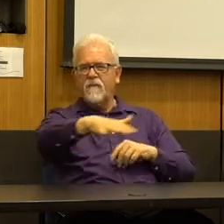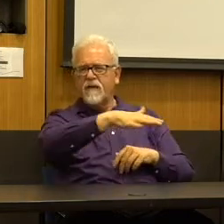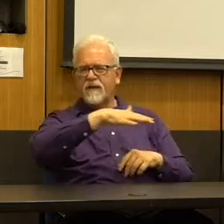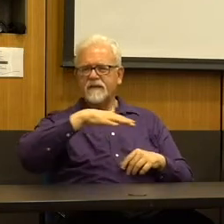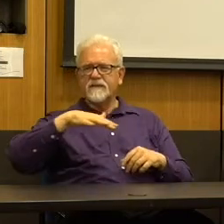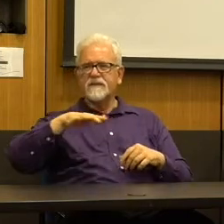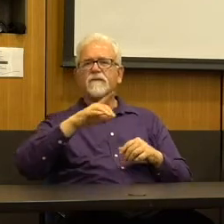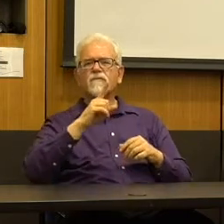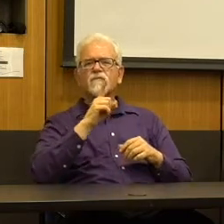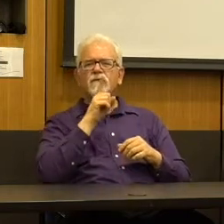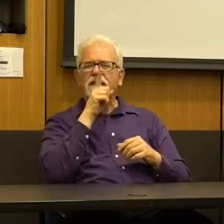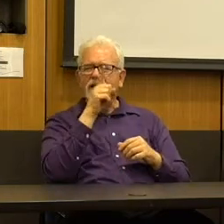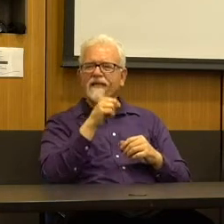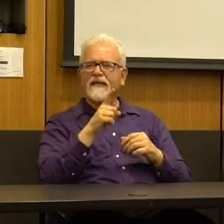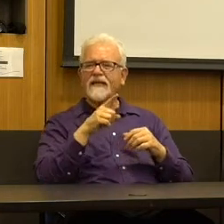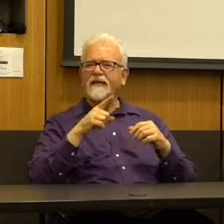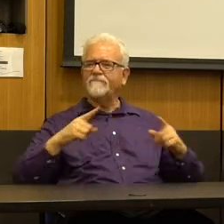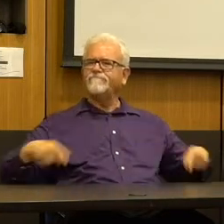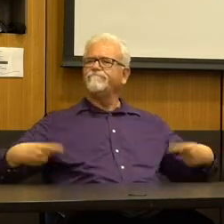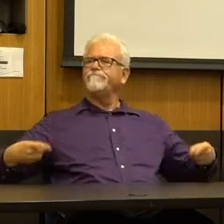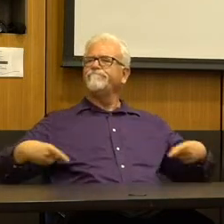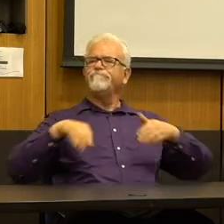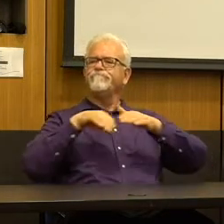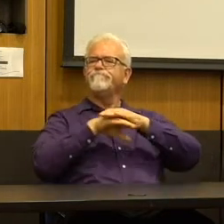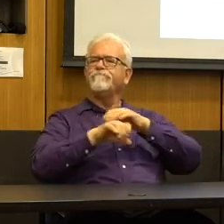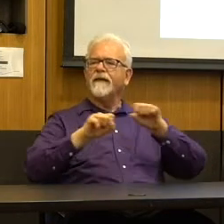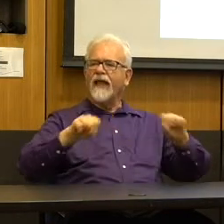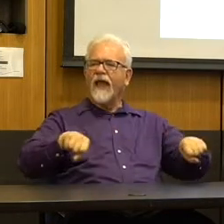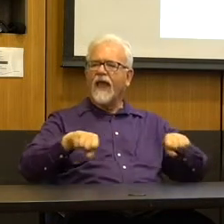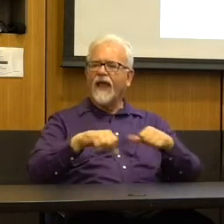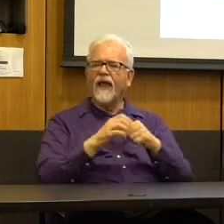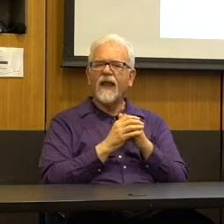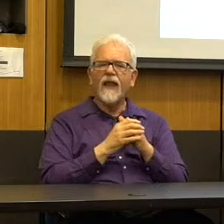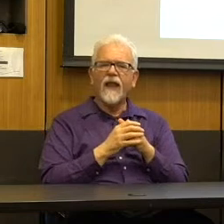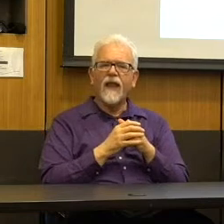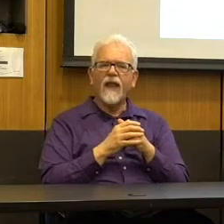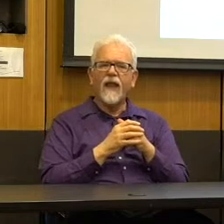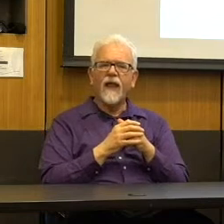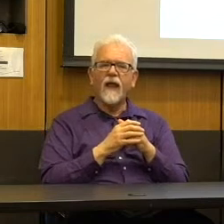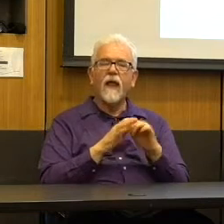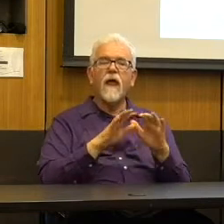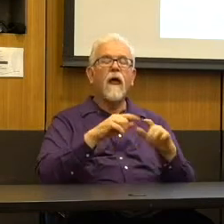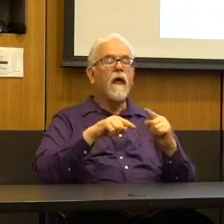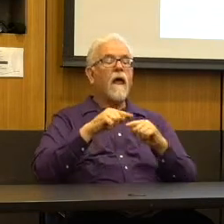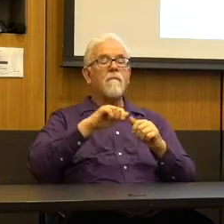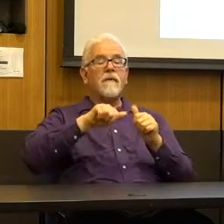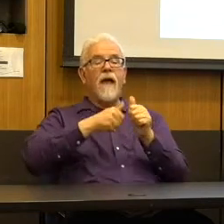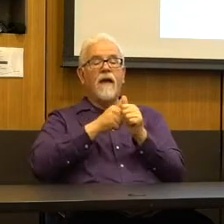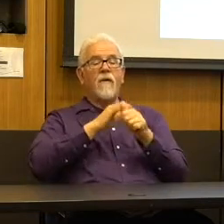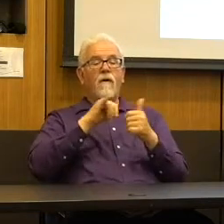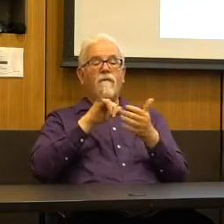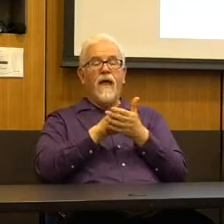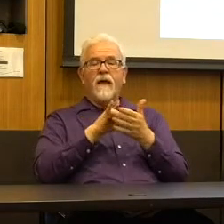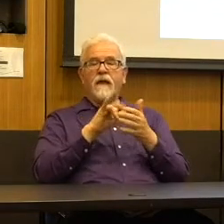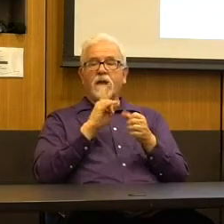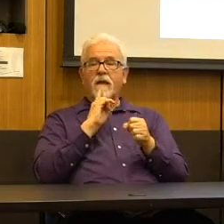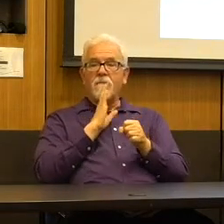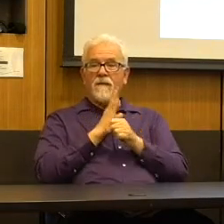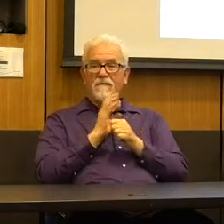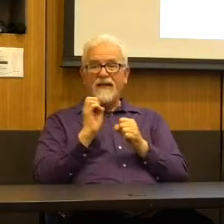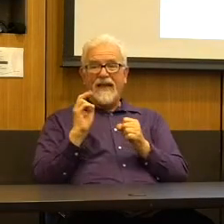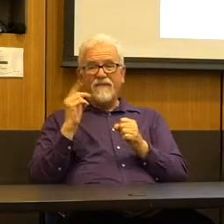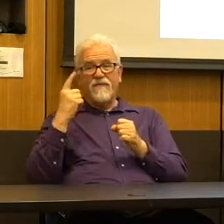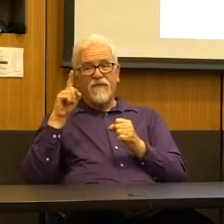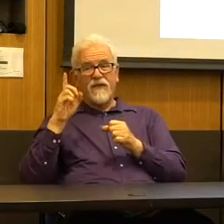really, really accessible for wheelchairs. But there's also, behind all of this, a commitment, even in the doctors'